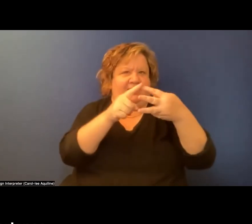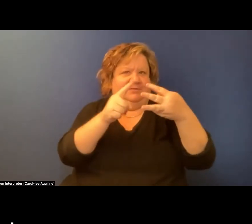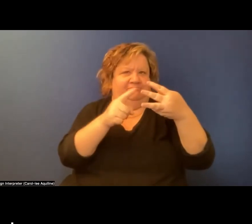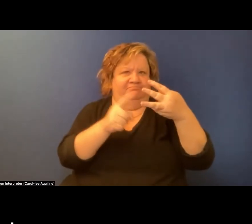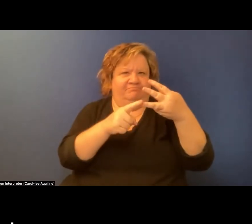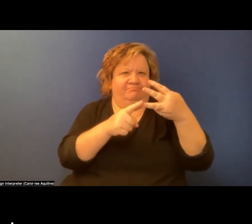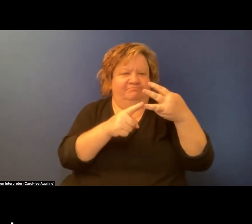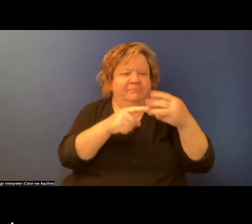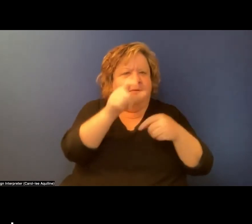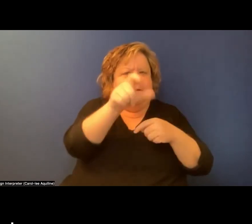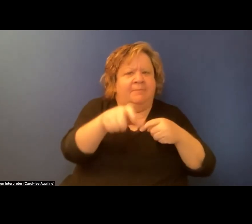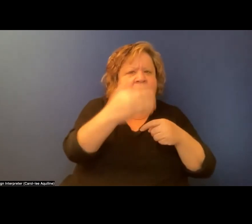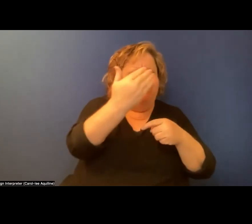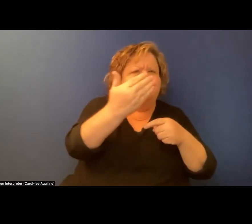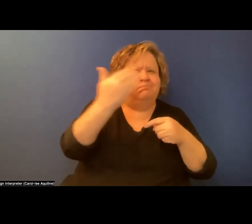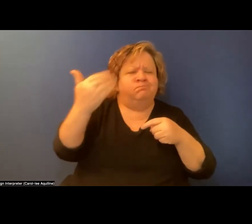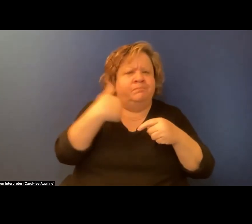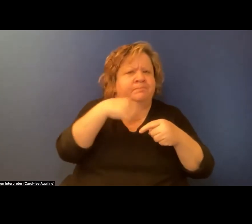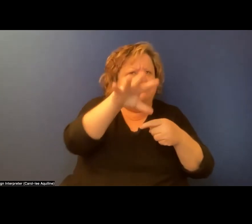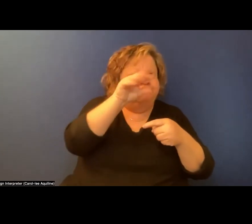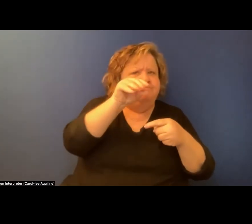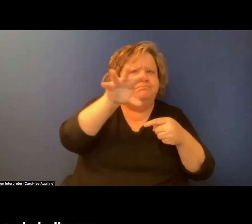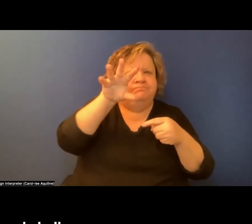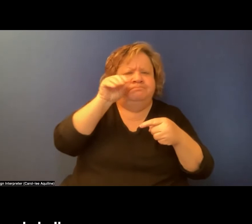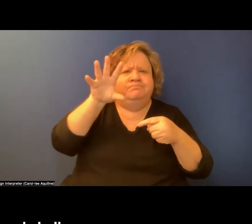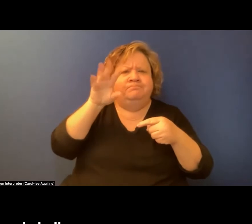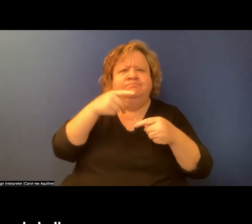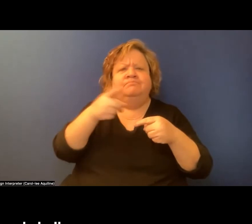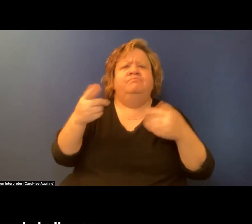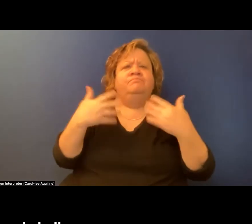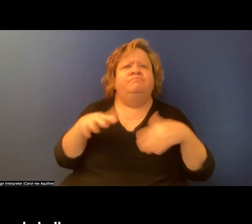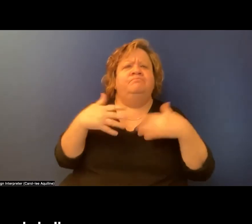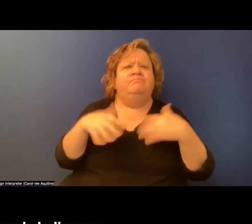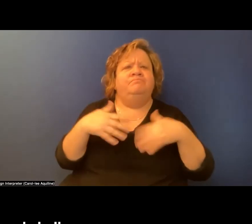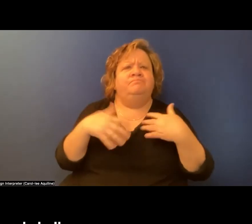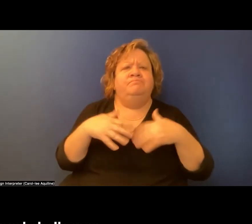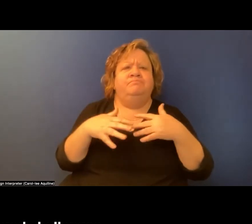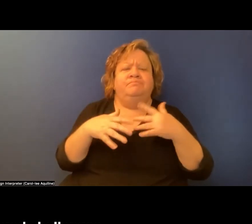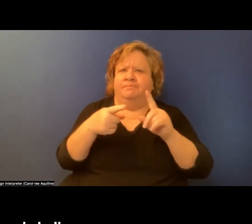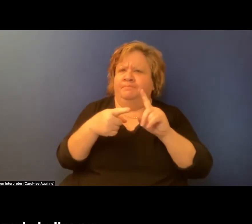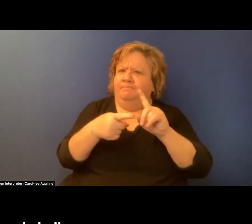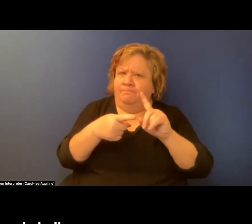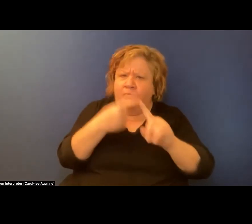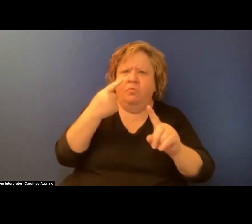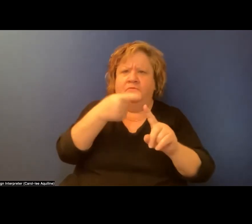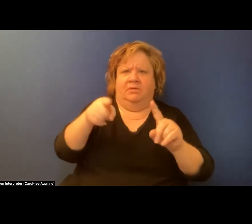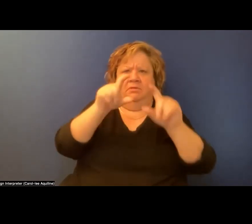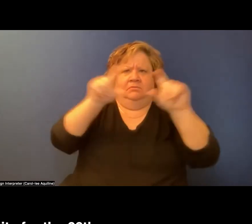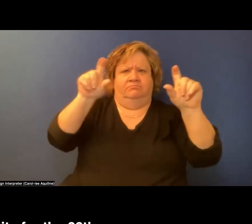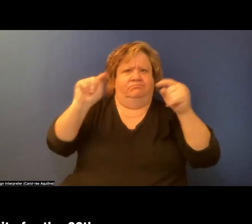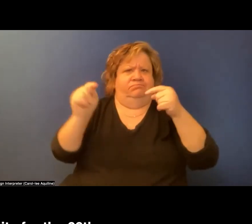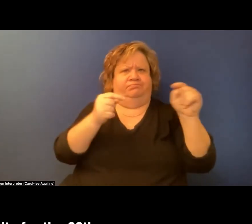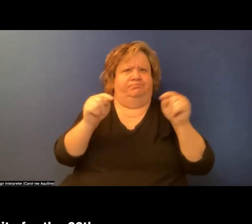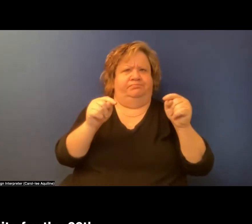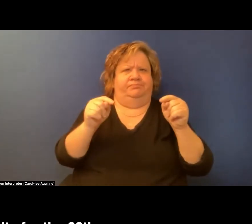importance and mutual reinforcement of this. One of our greatest shared challenges is, of course, climate change,